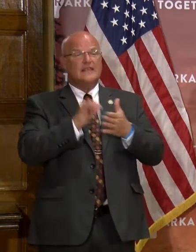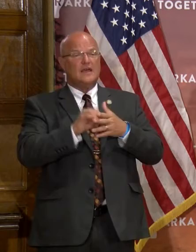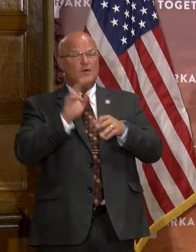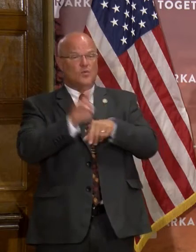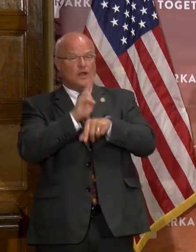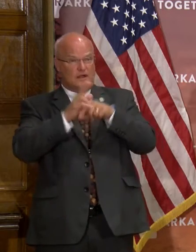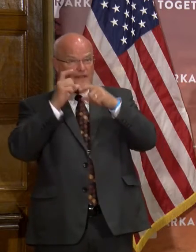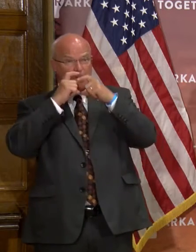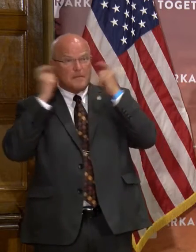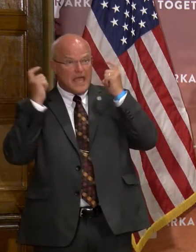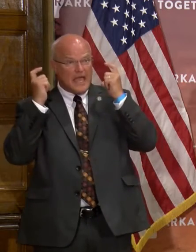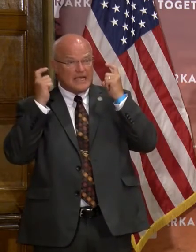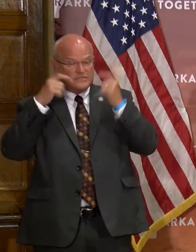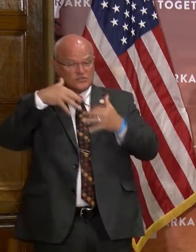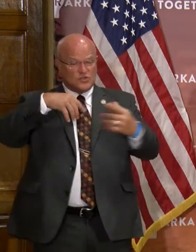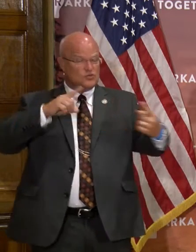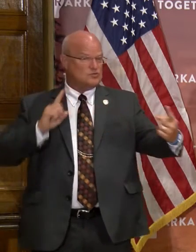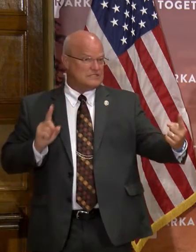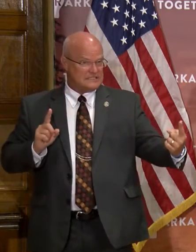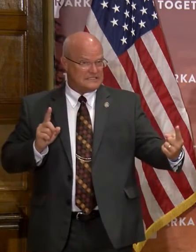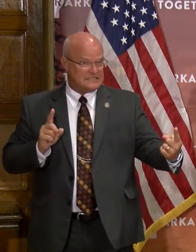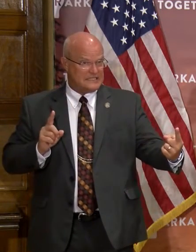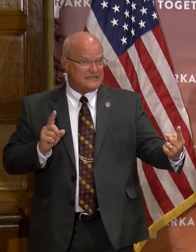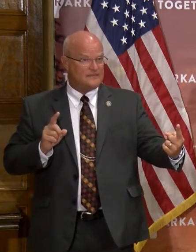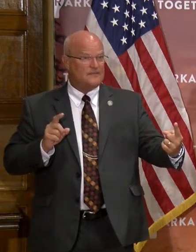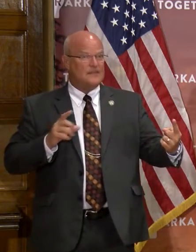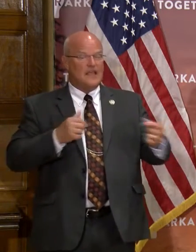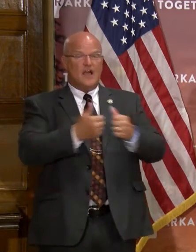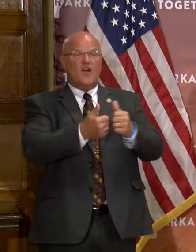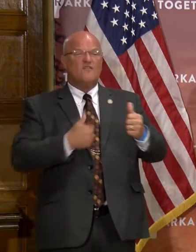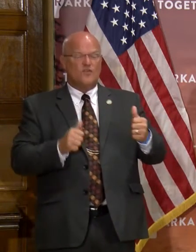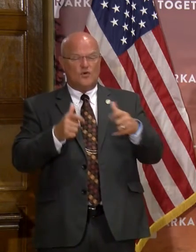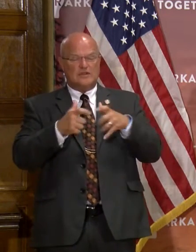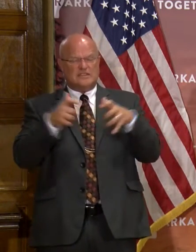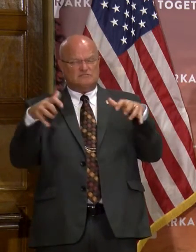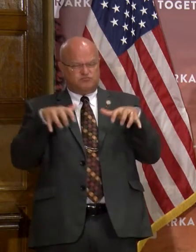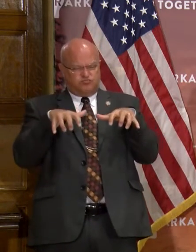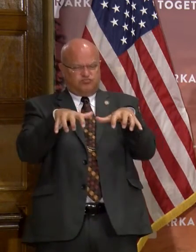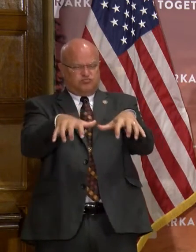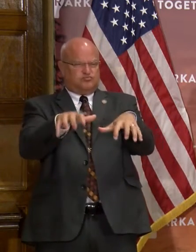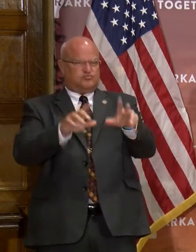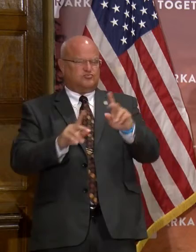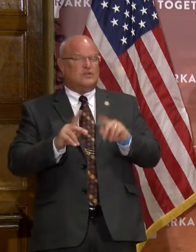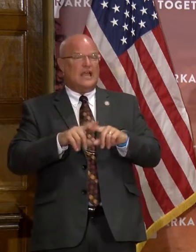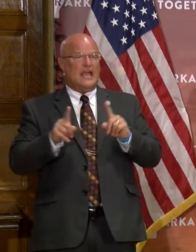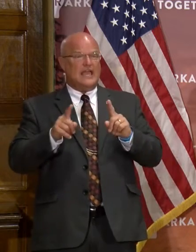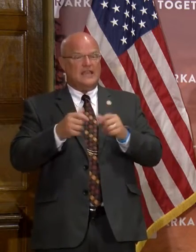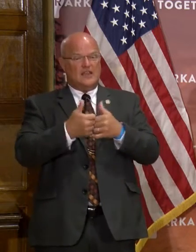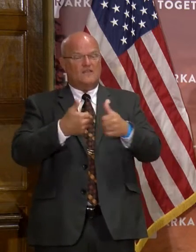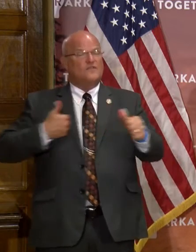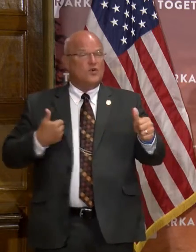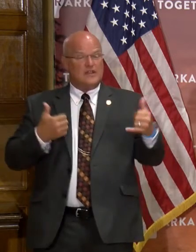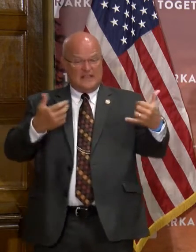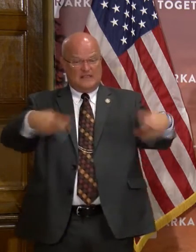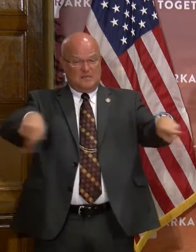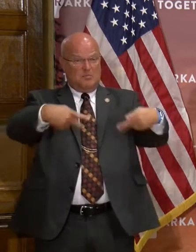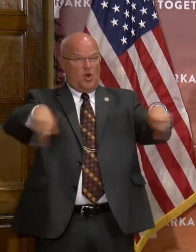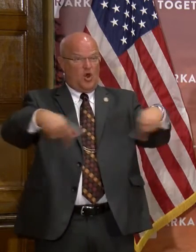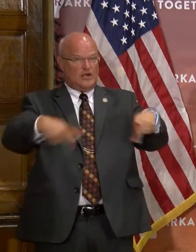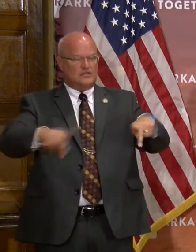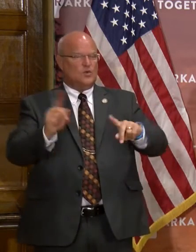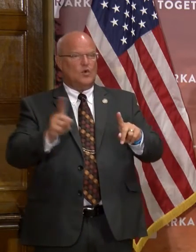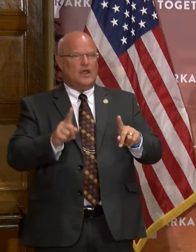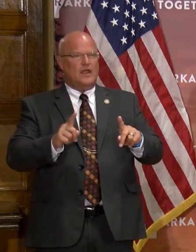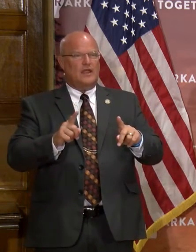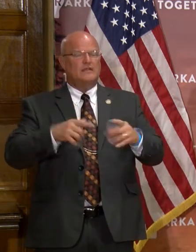wearing of the mask, it is social distancing, avoiding large crowds, and avoiding the parties where you're not